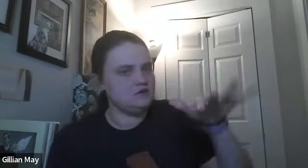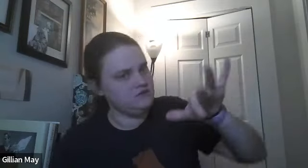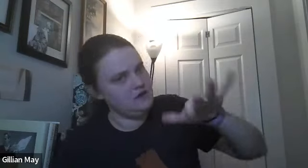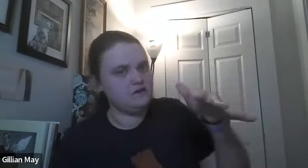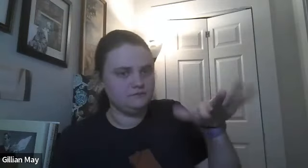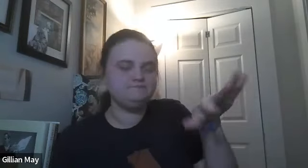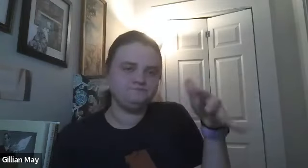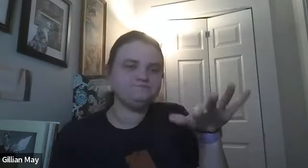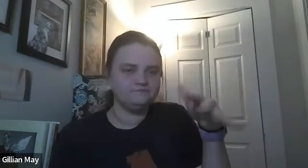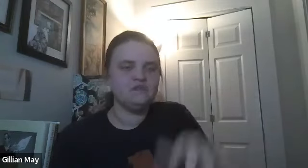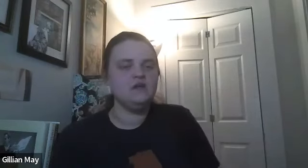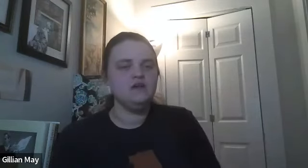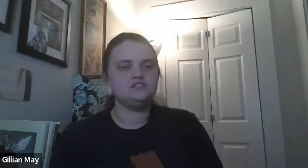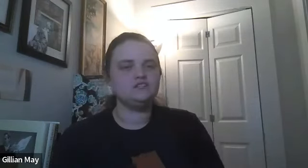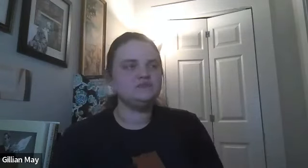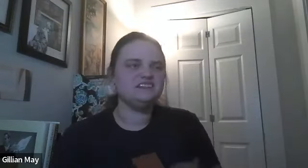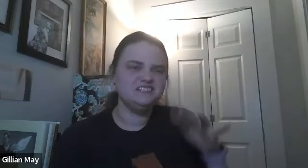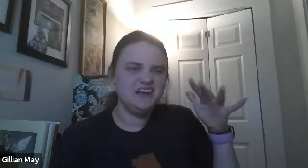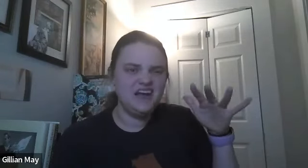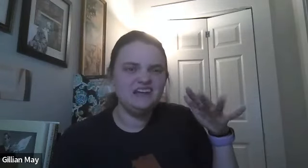or the other. So you'd be like,